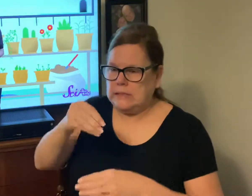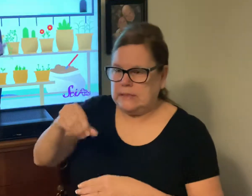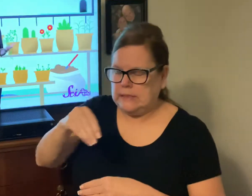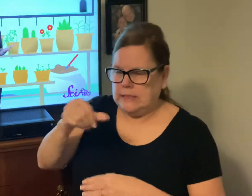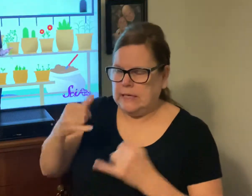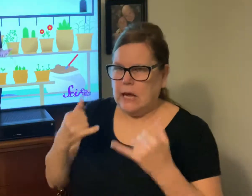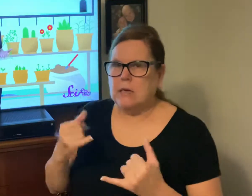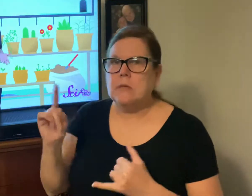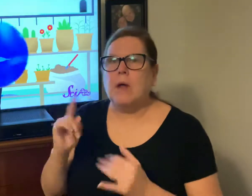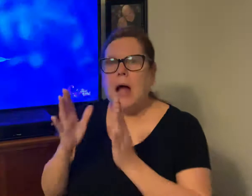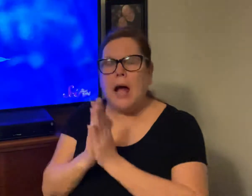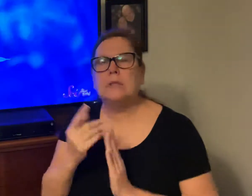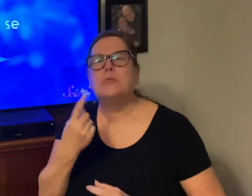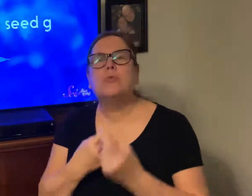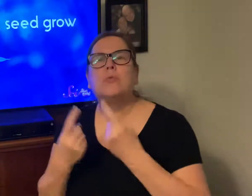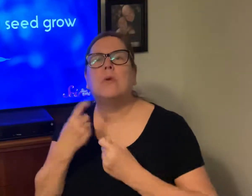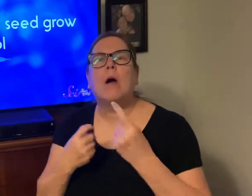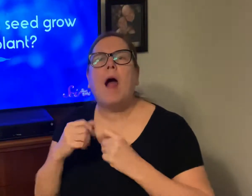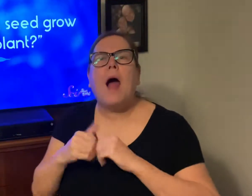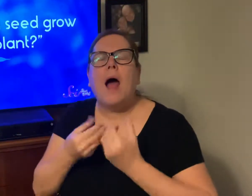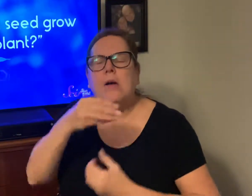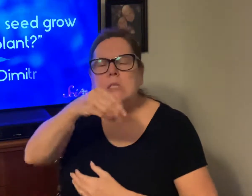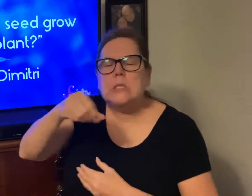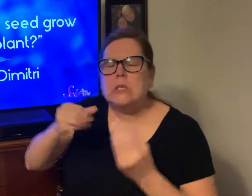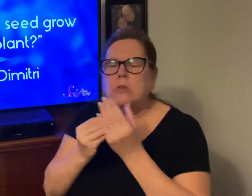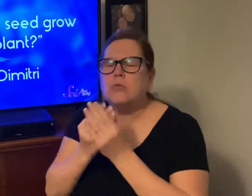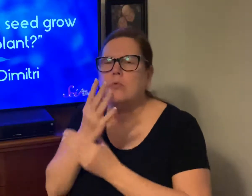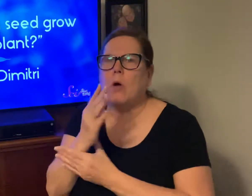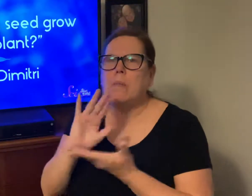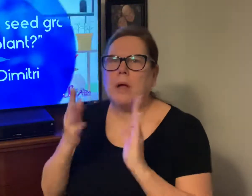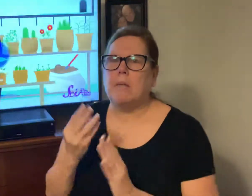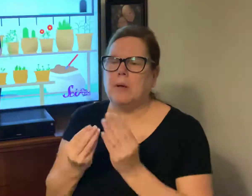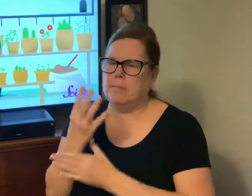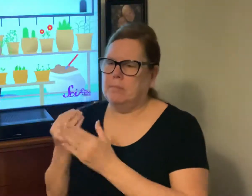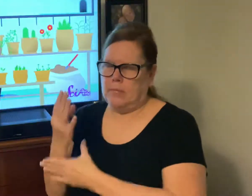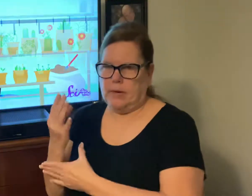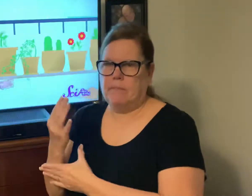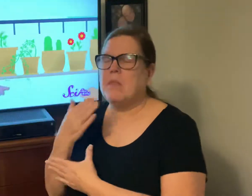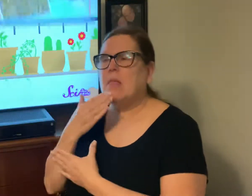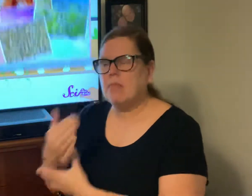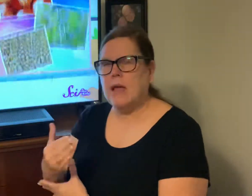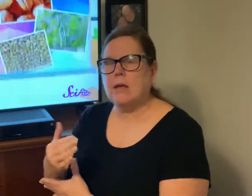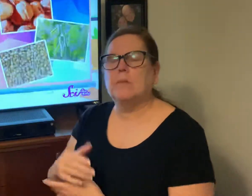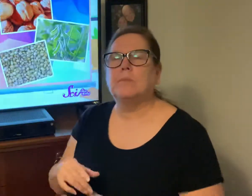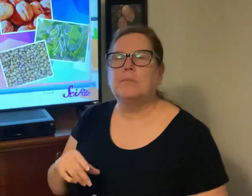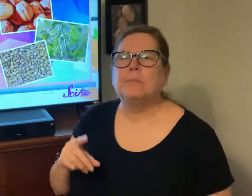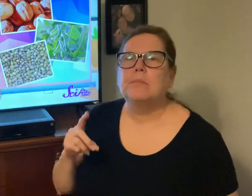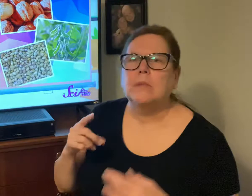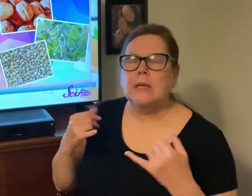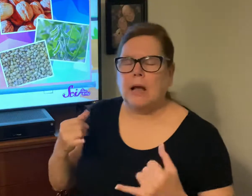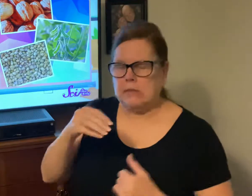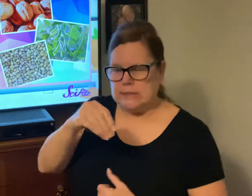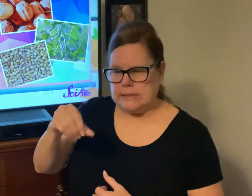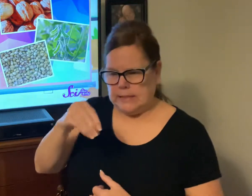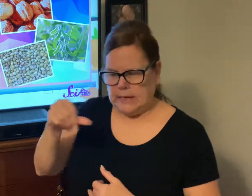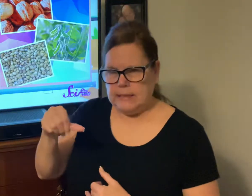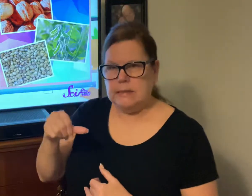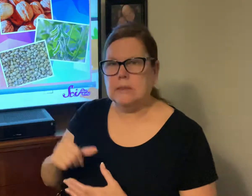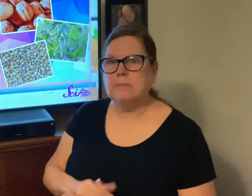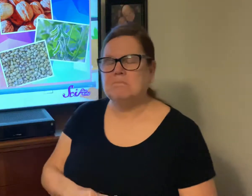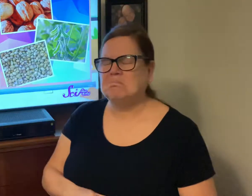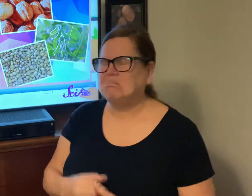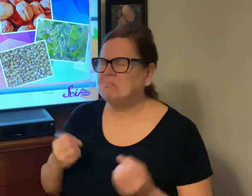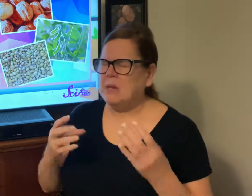5-year-old Dimitri, wrote in to ask us, how does a seed grow into a plant? Thanks for asking, Dimitri. First of all, seeds come in lots of different shapes